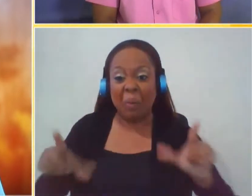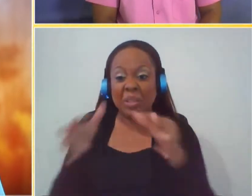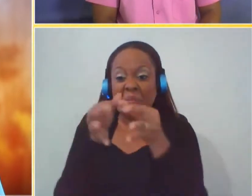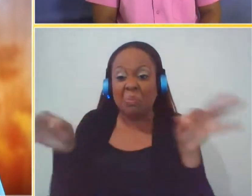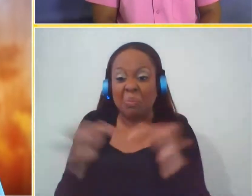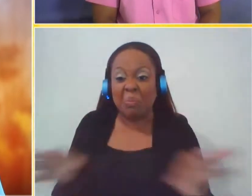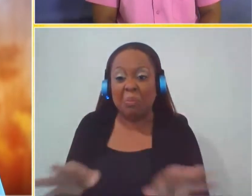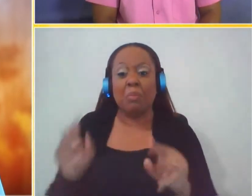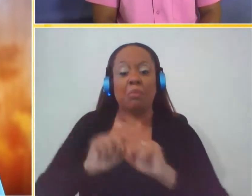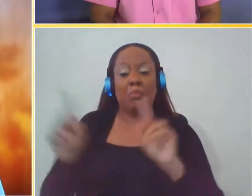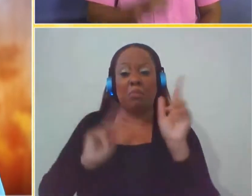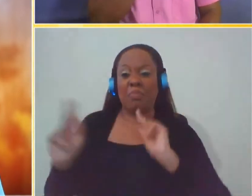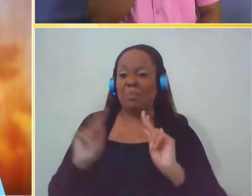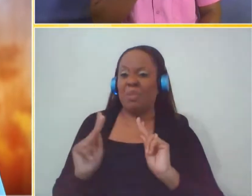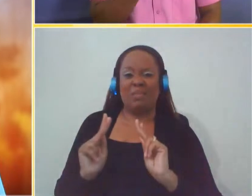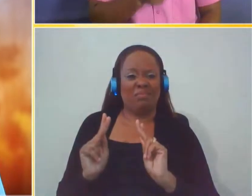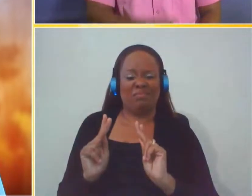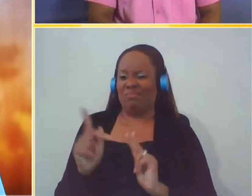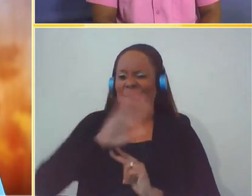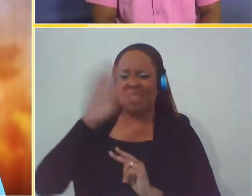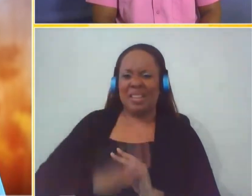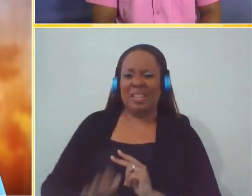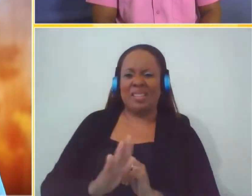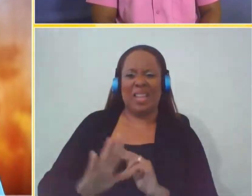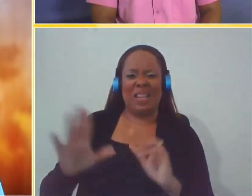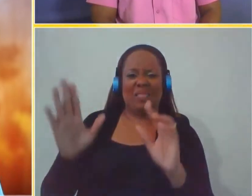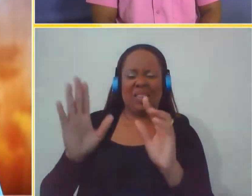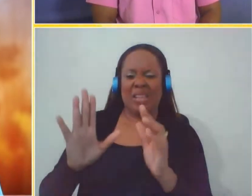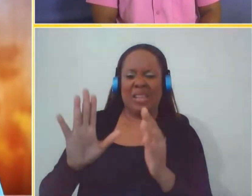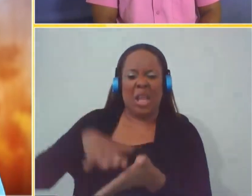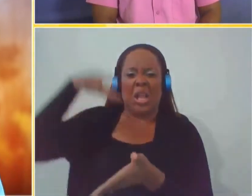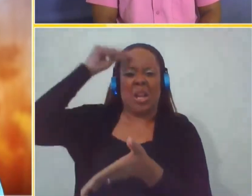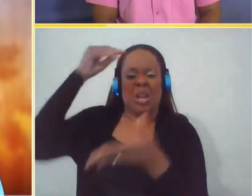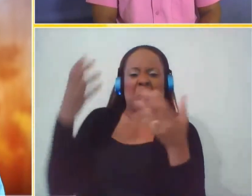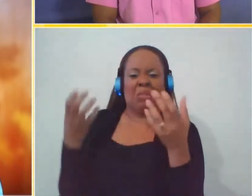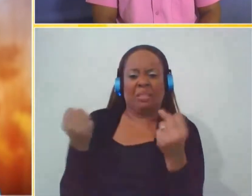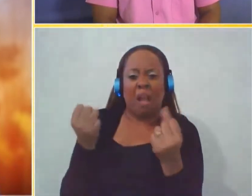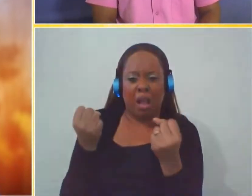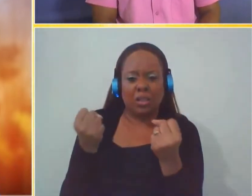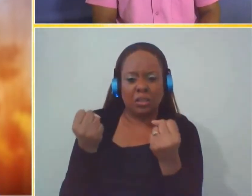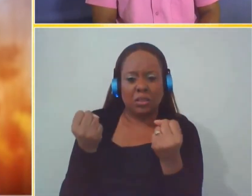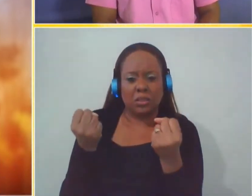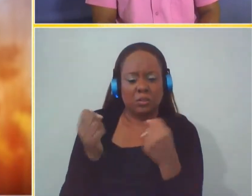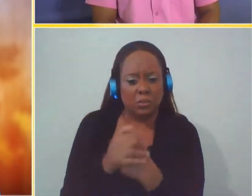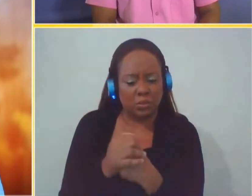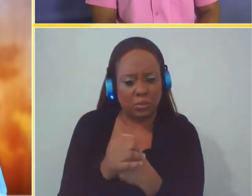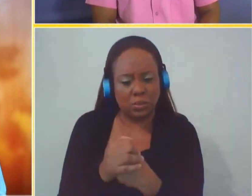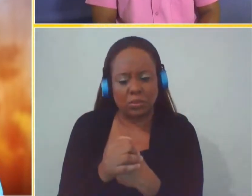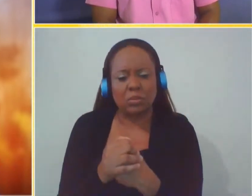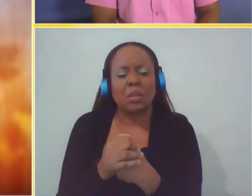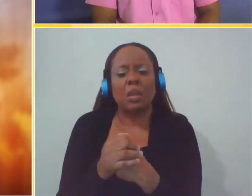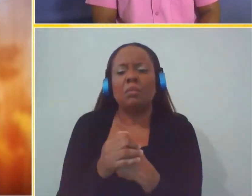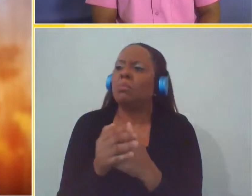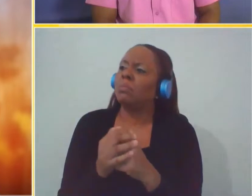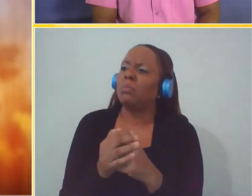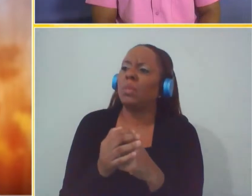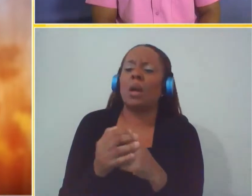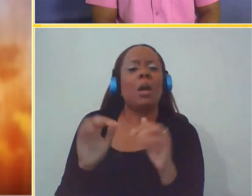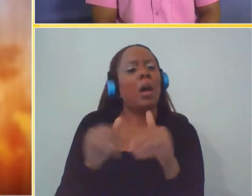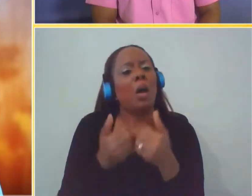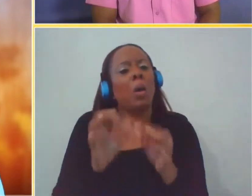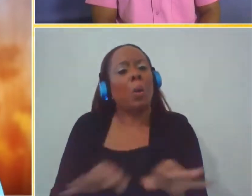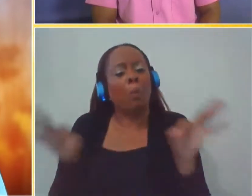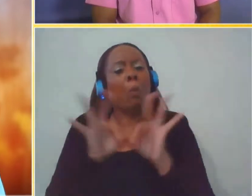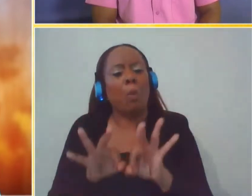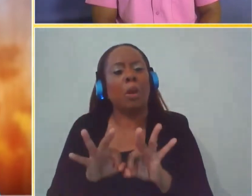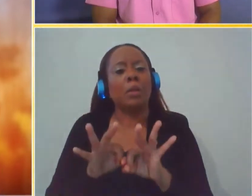among us, we're never taking the time to teach their language as well, sign language. How important do you think it is that we introduce from a very